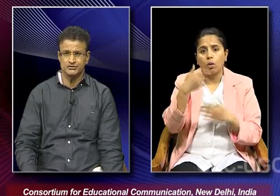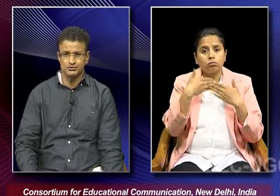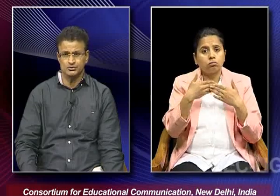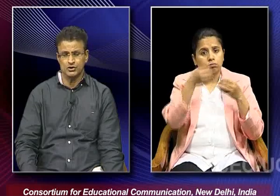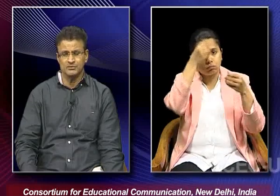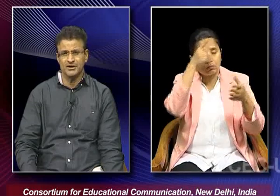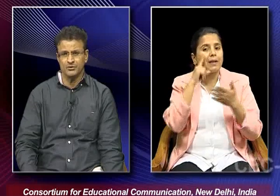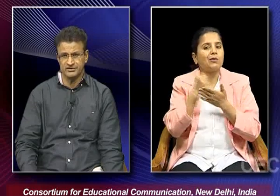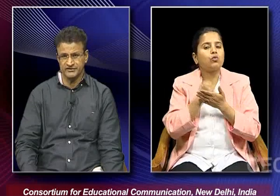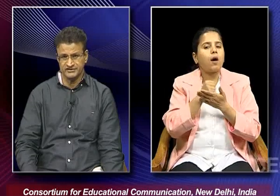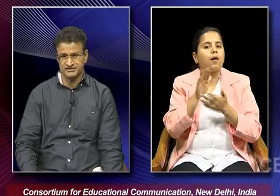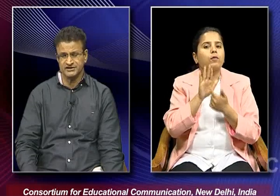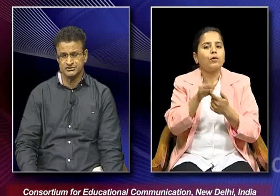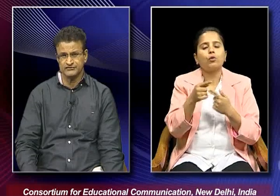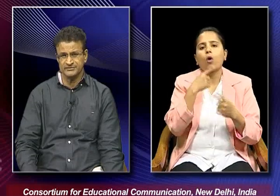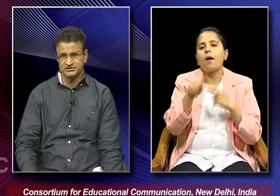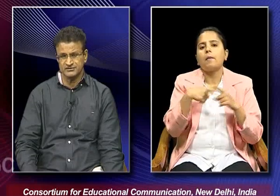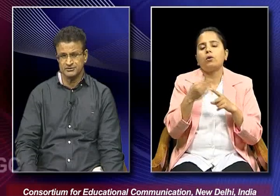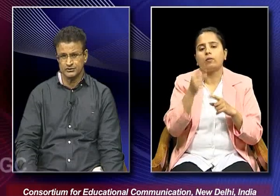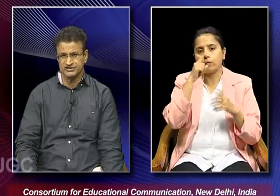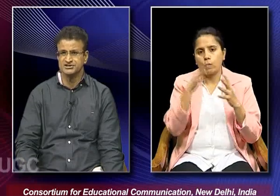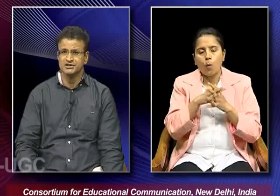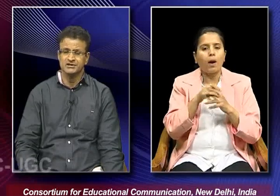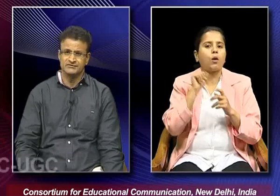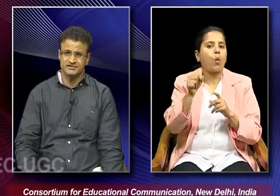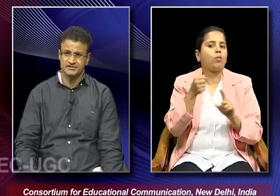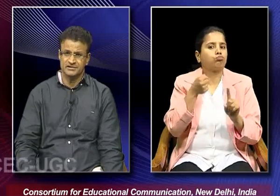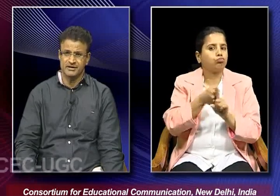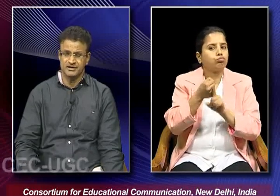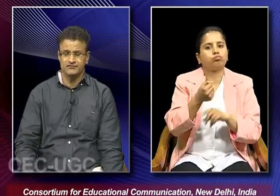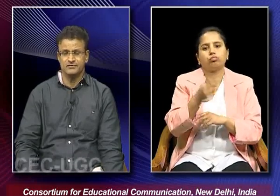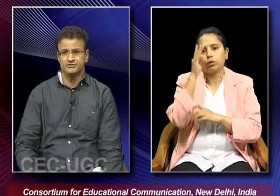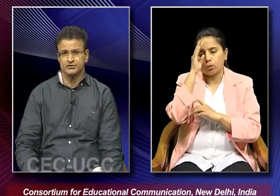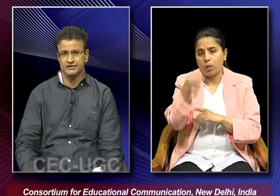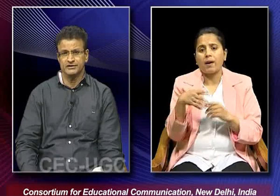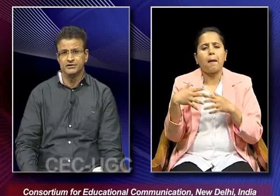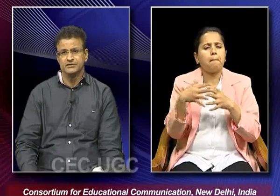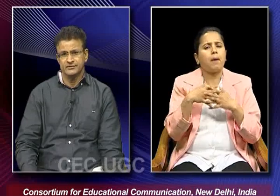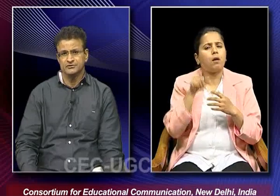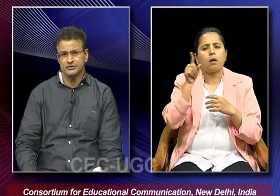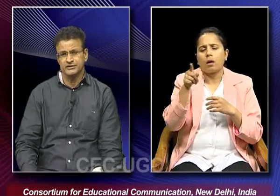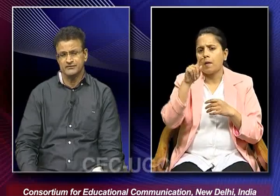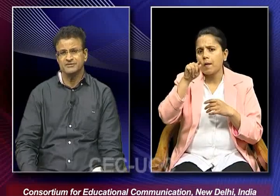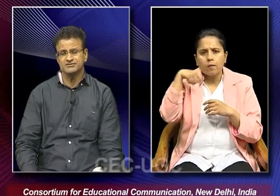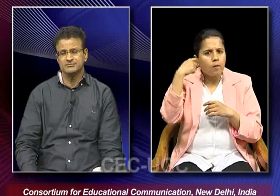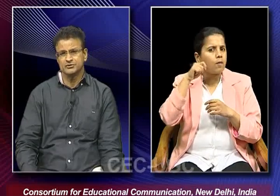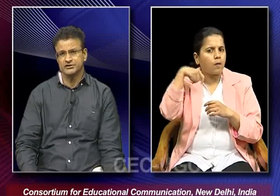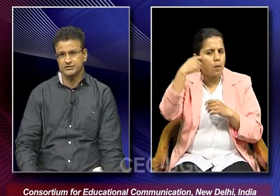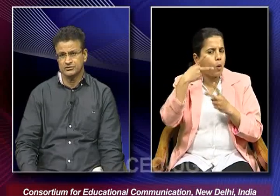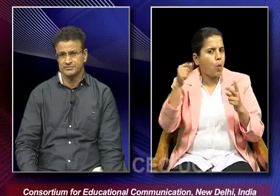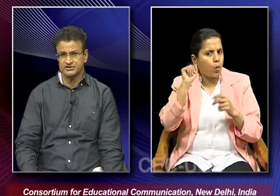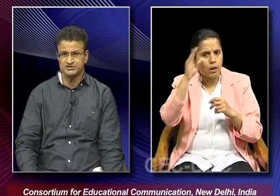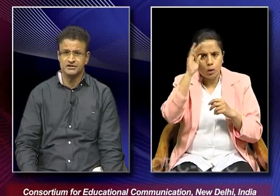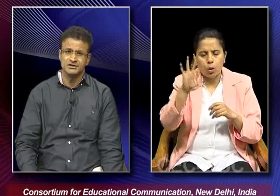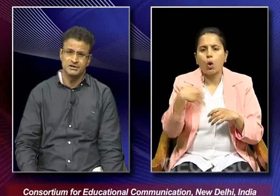tried to talk about the various kinds of feminist film theories, whether the American film theory, feminist film theory, or